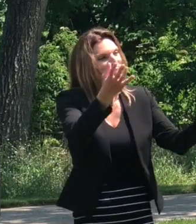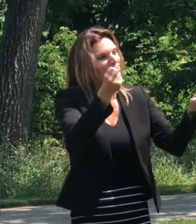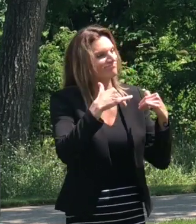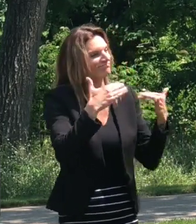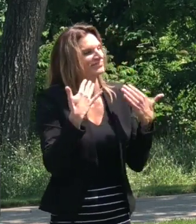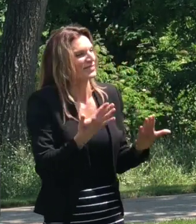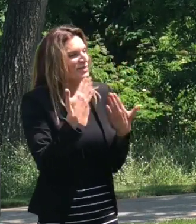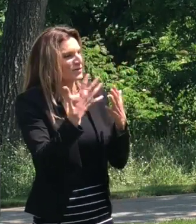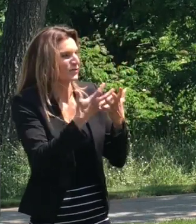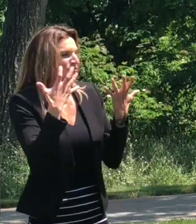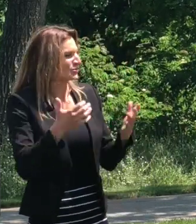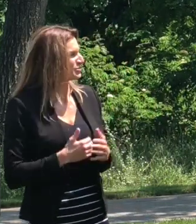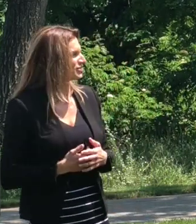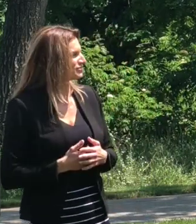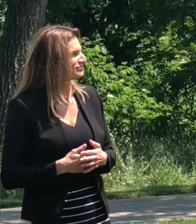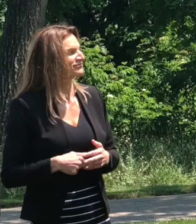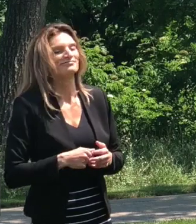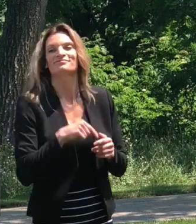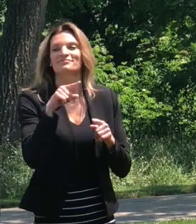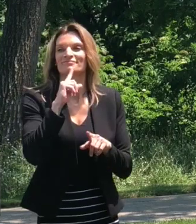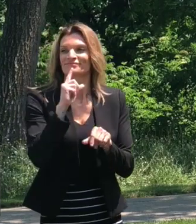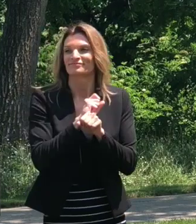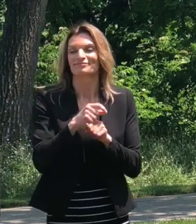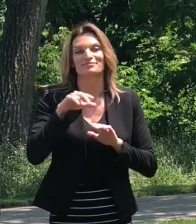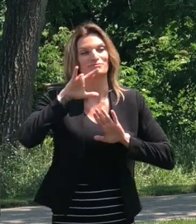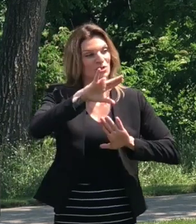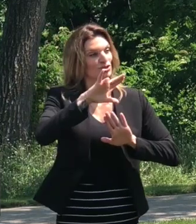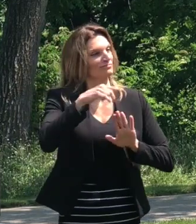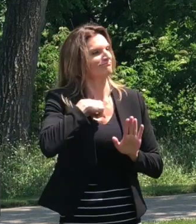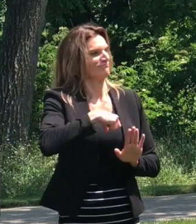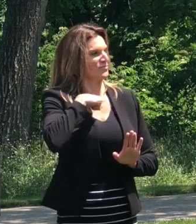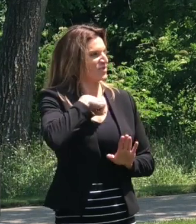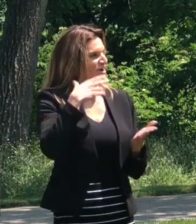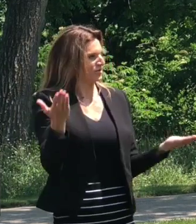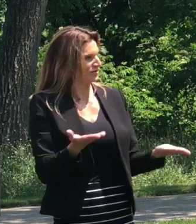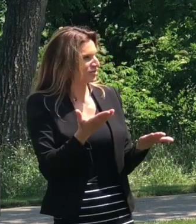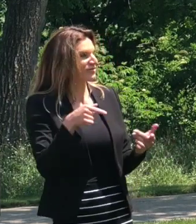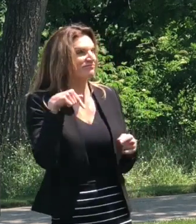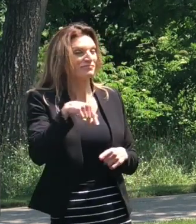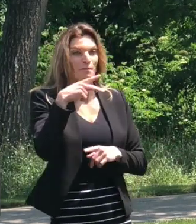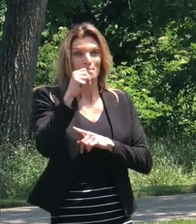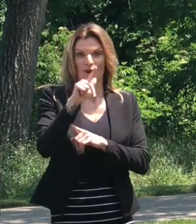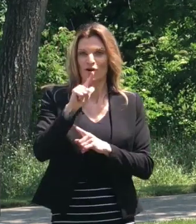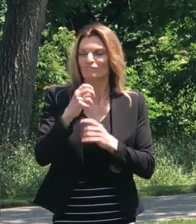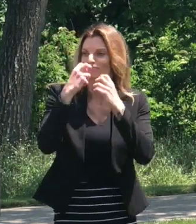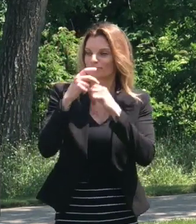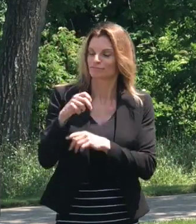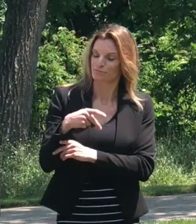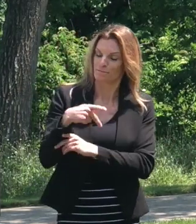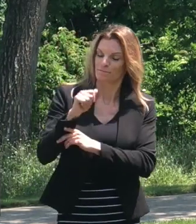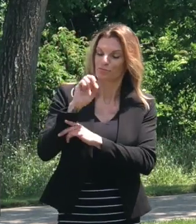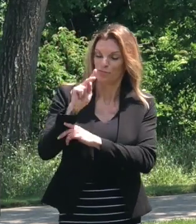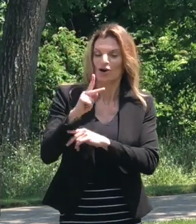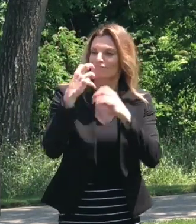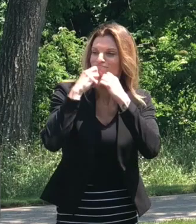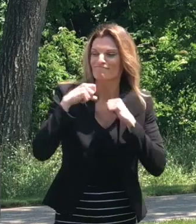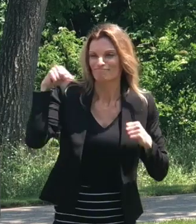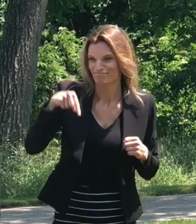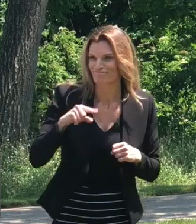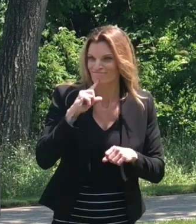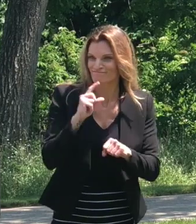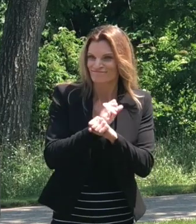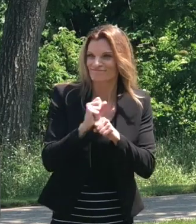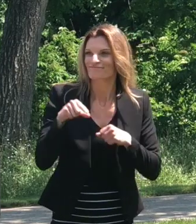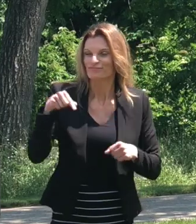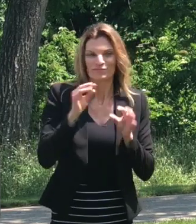today. This is Michigan at our finest, coming together around the things that really define who we are and what makes